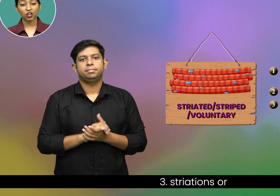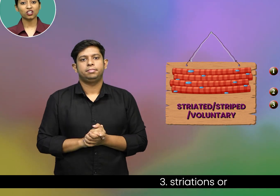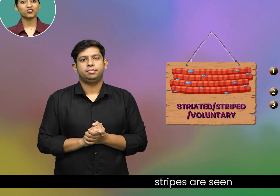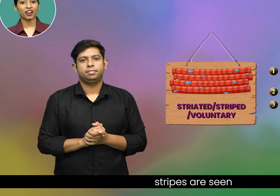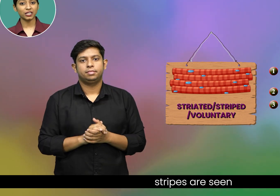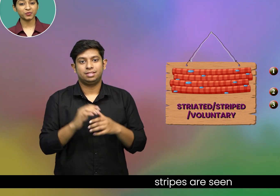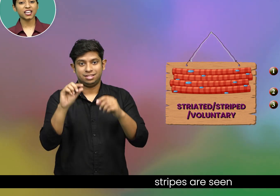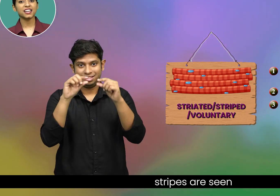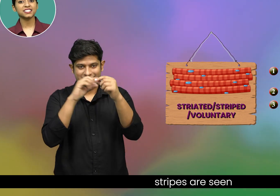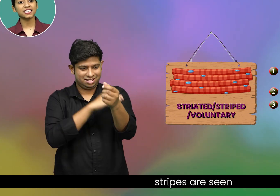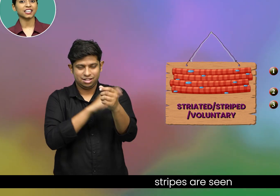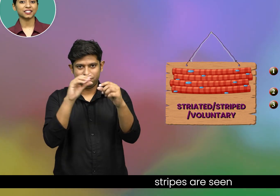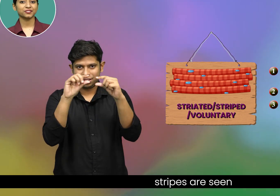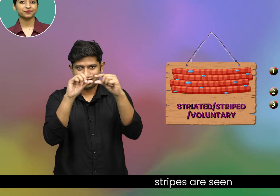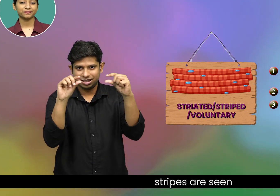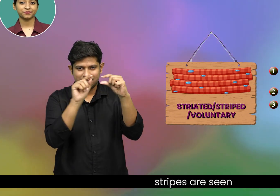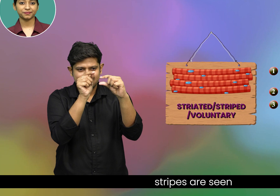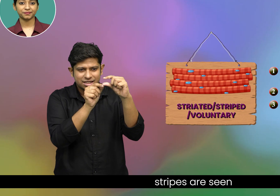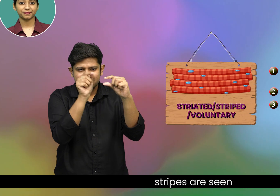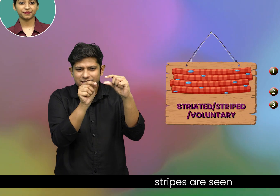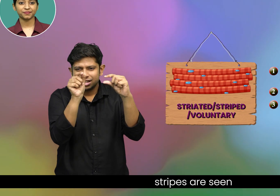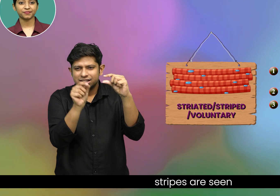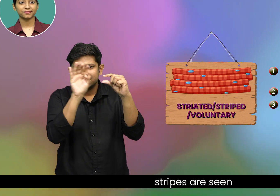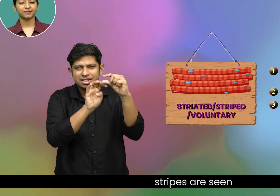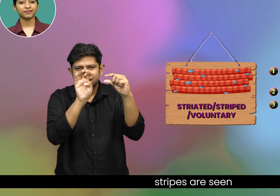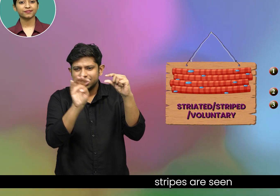Striations or stripes are seen.